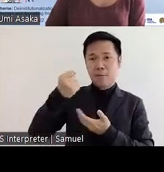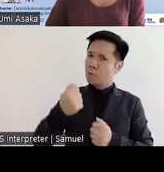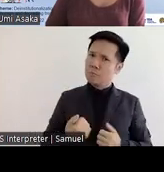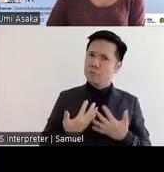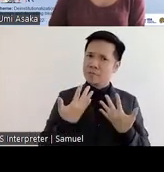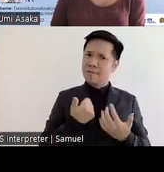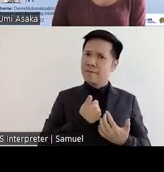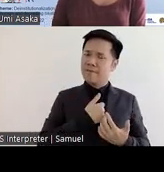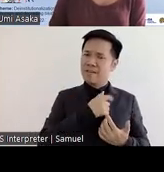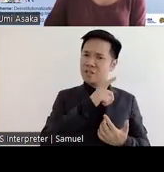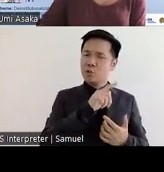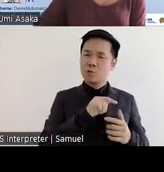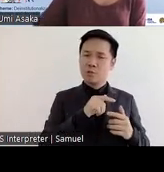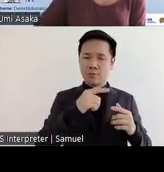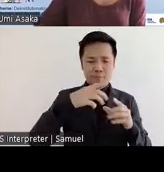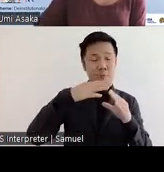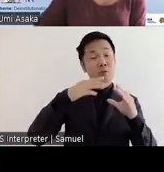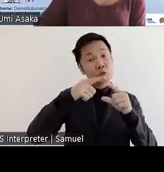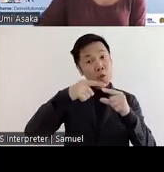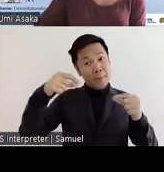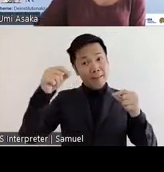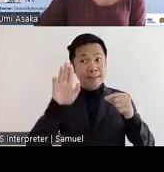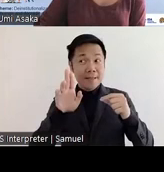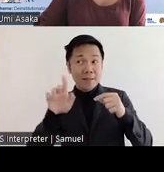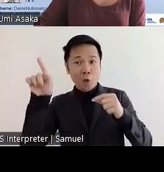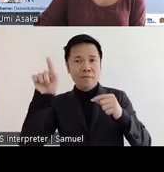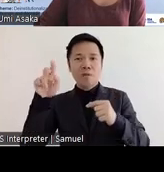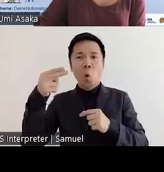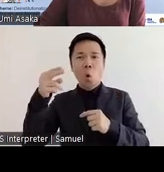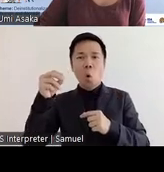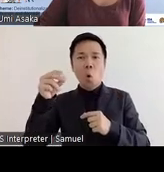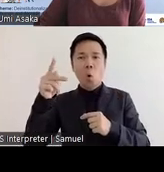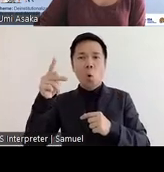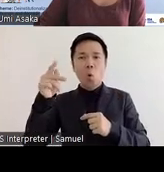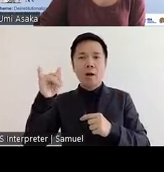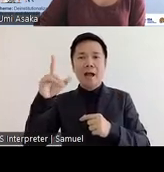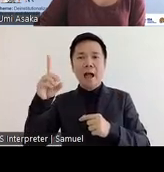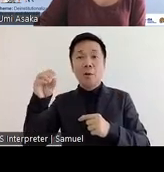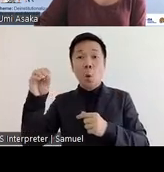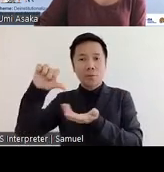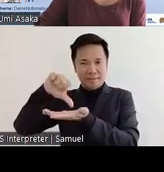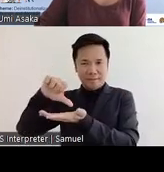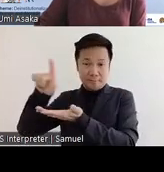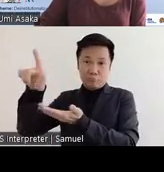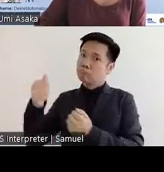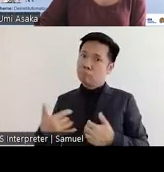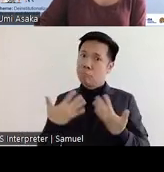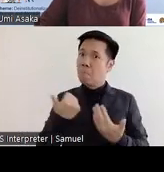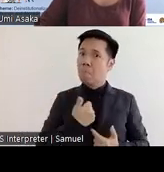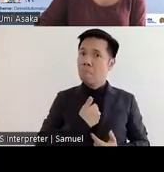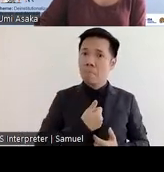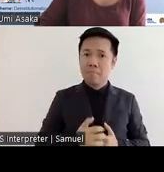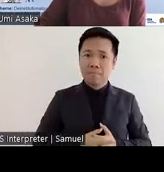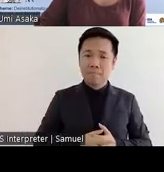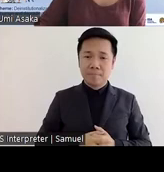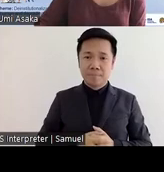Hokkaido, Japan. There are a few other people who use 24/7 support in her community, and because of the collective